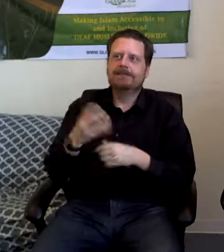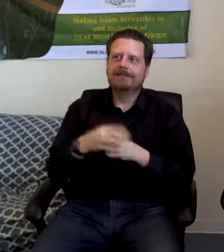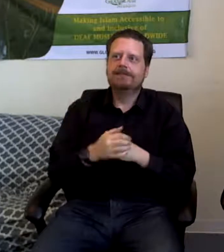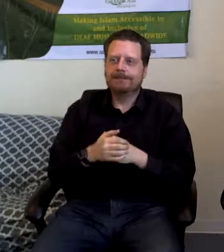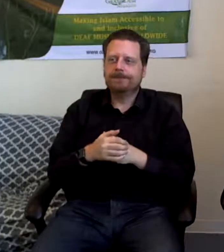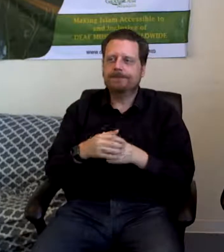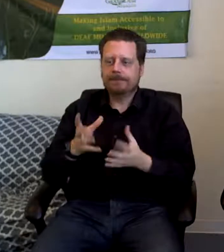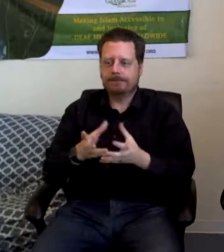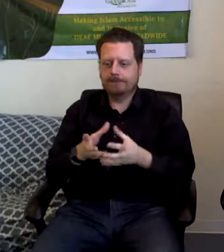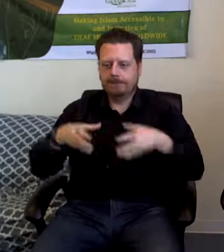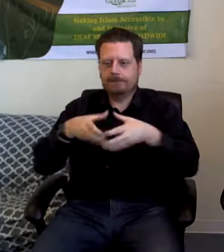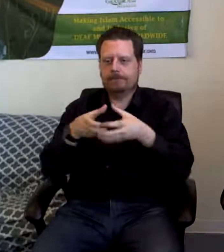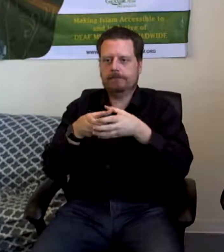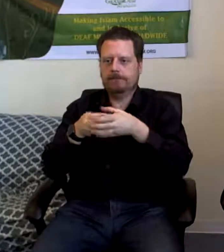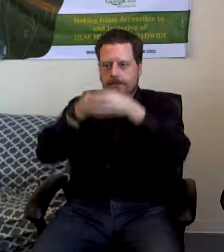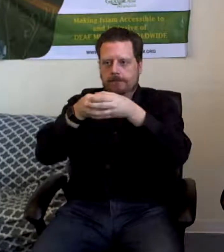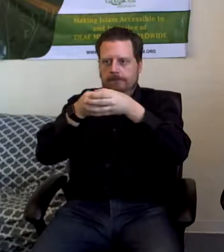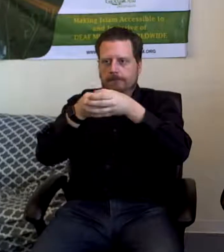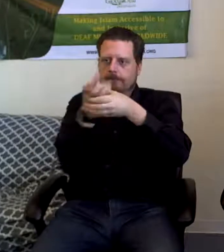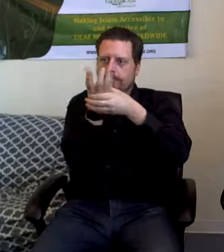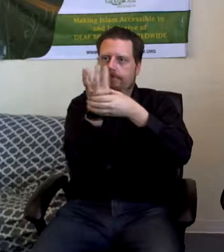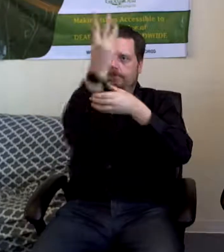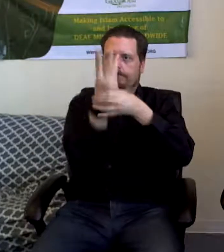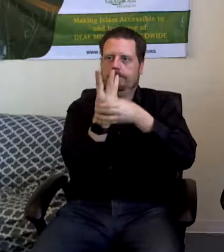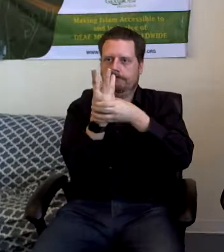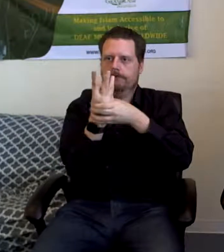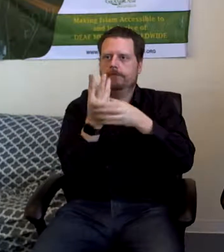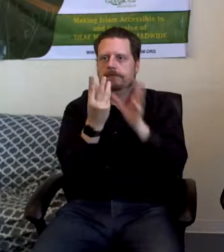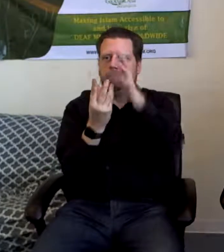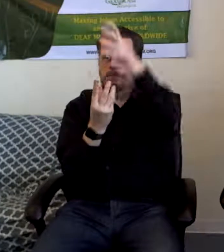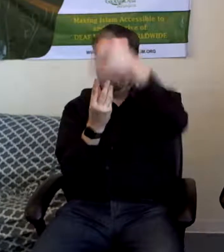A lamp that you lit with oil. Okay?